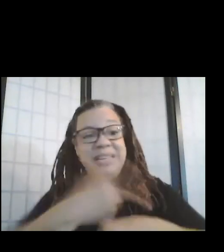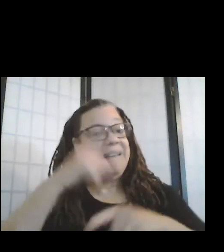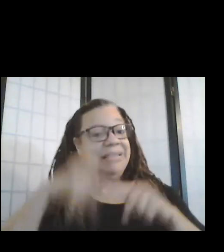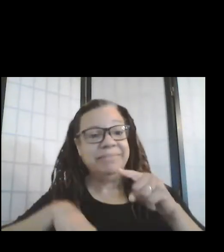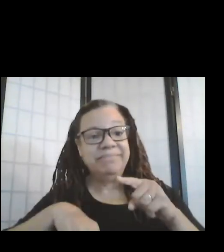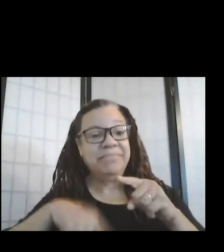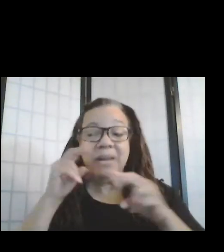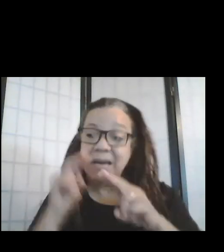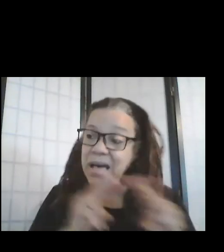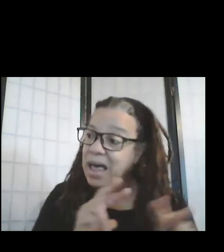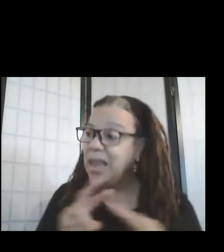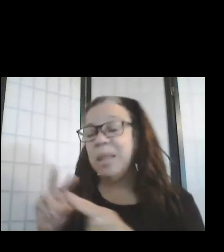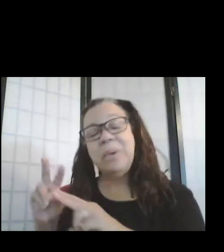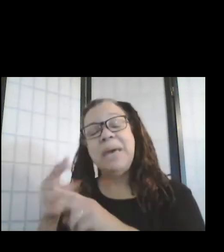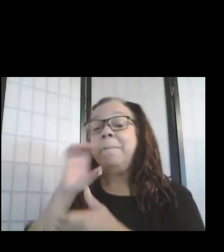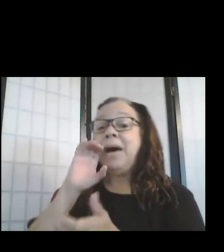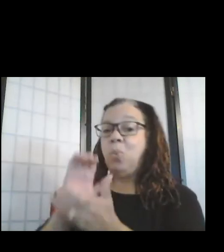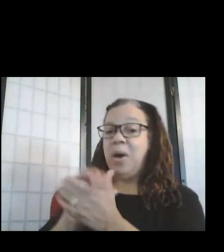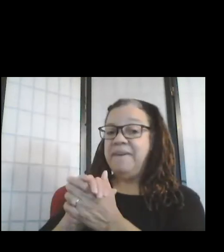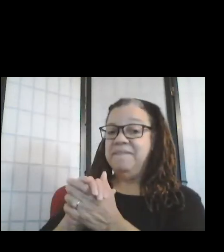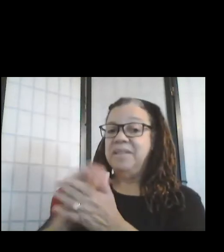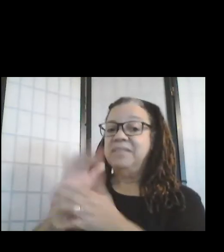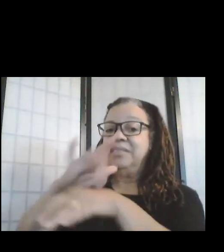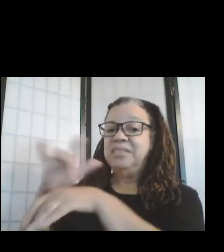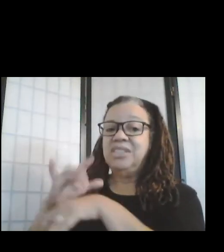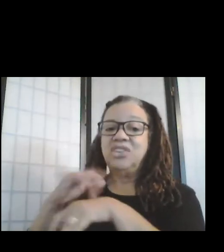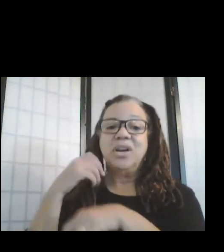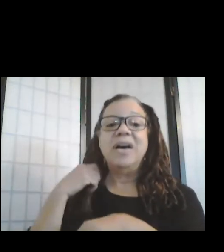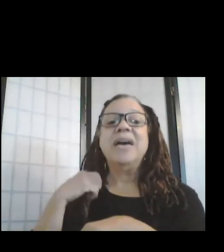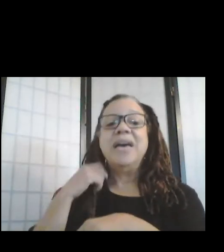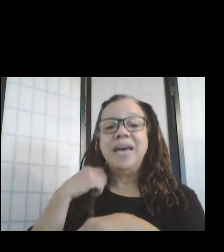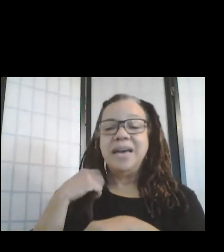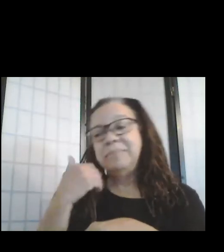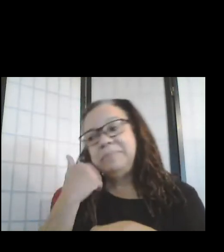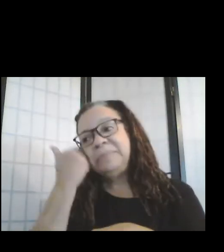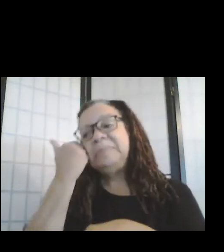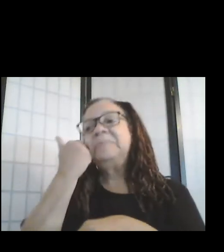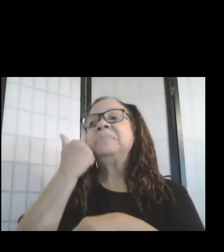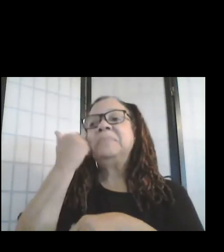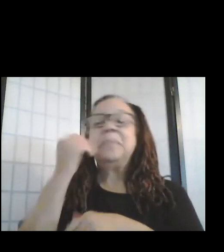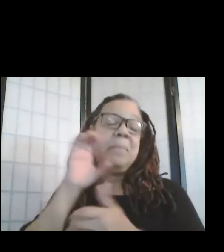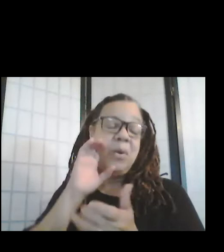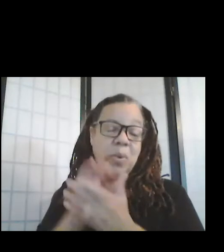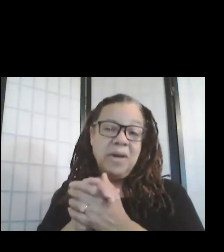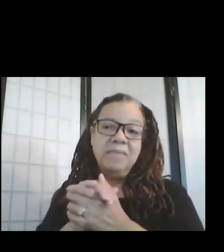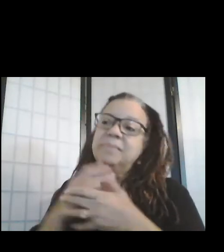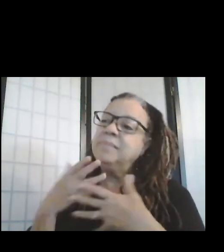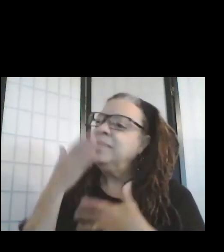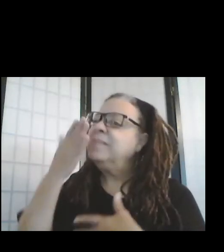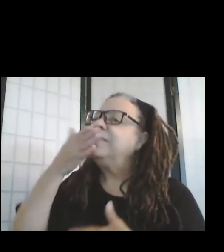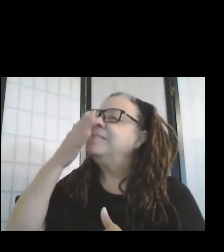the woman there with me, running my hands, my cheek against her smooth skin, breathing the faint